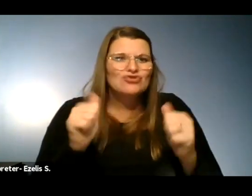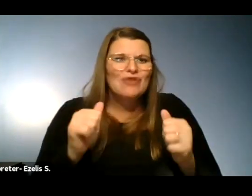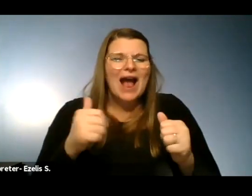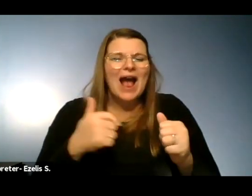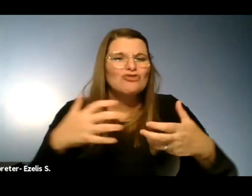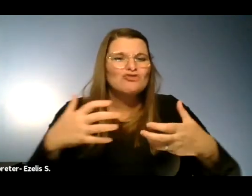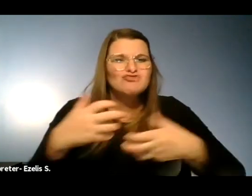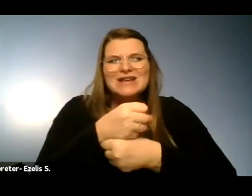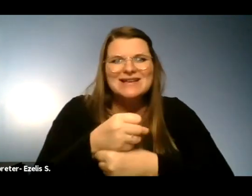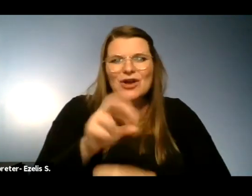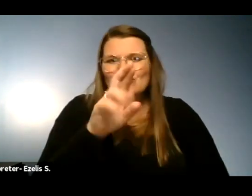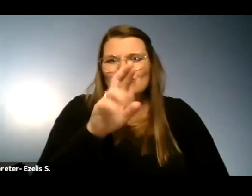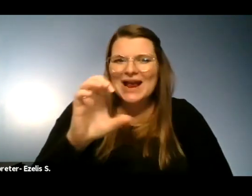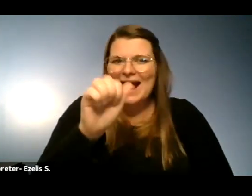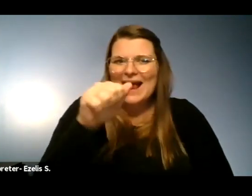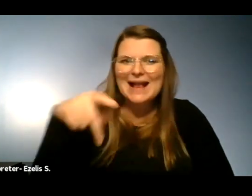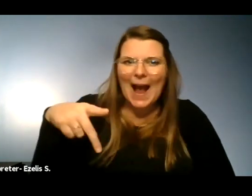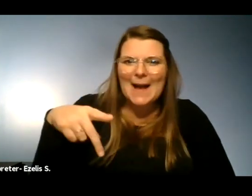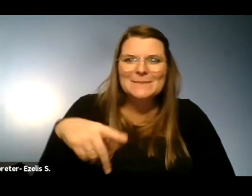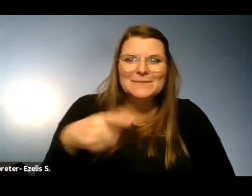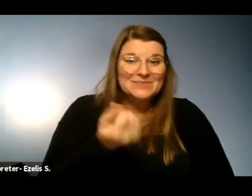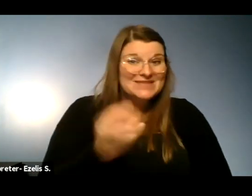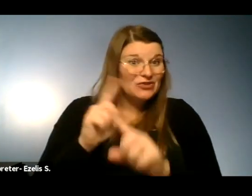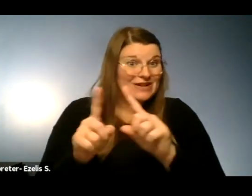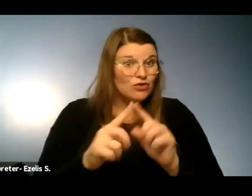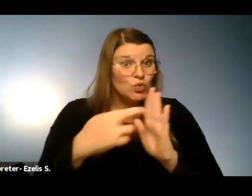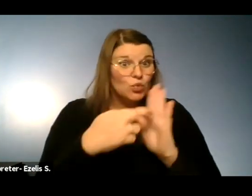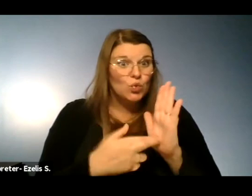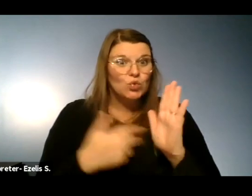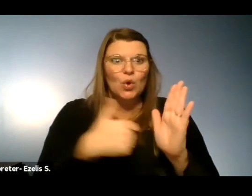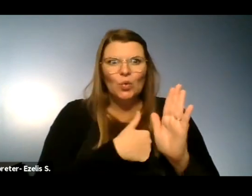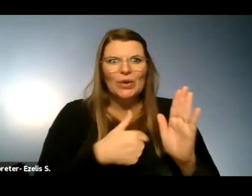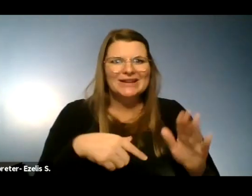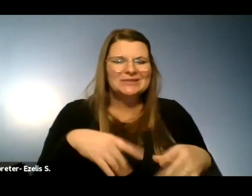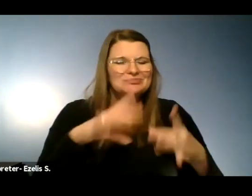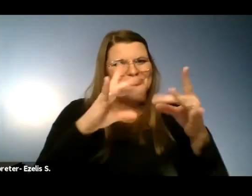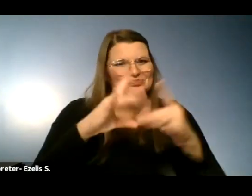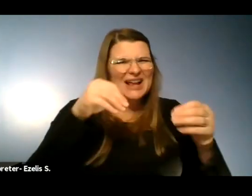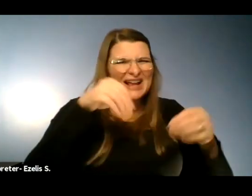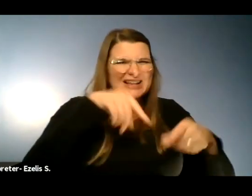recap the several different rules that we highlighted in the story.